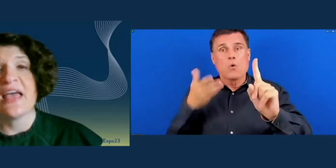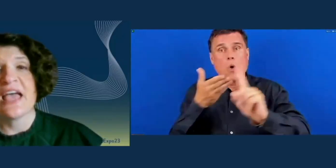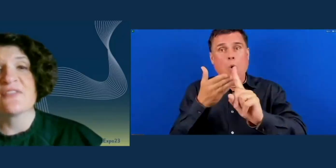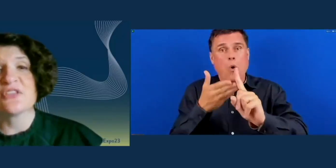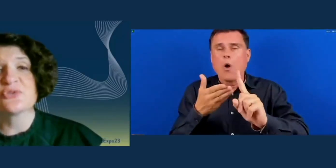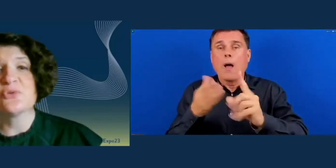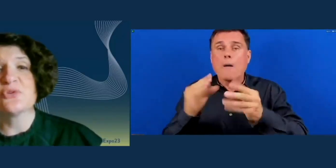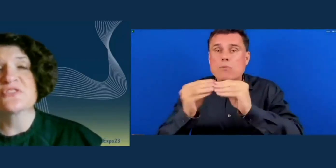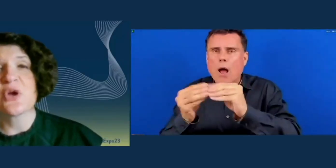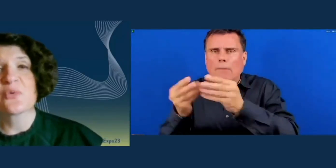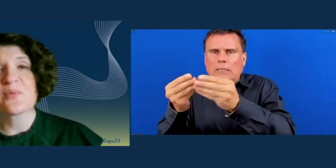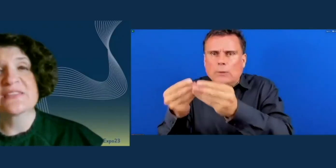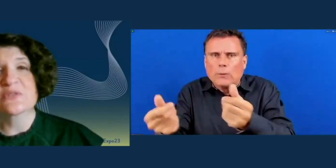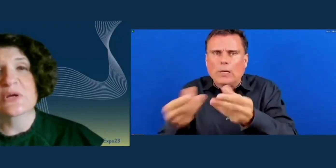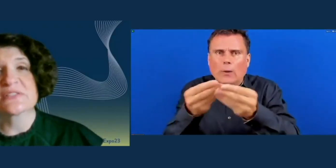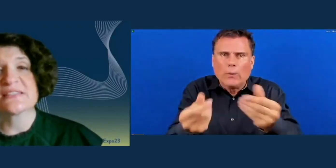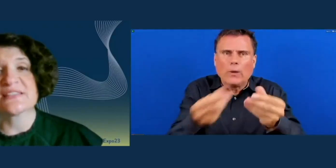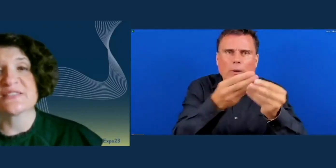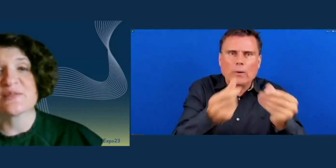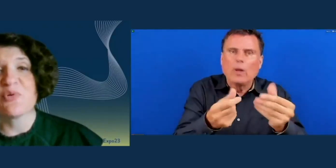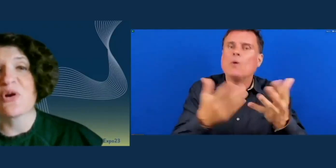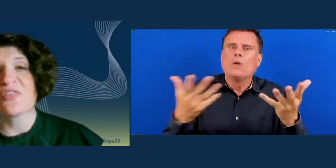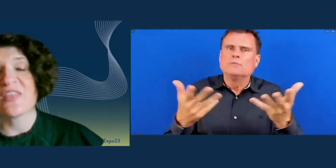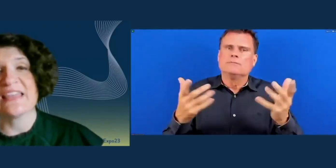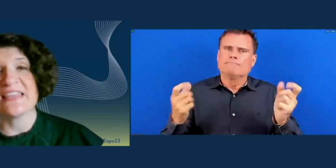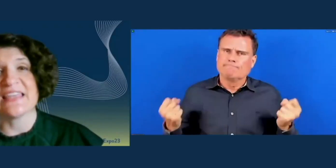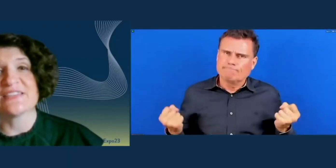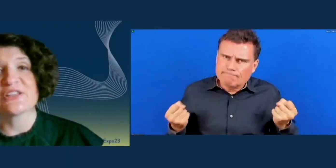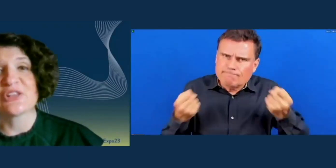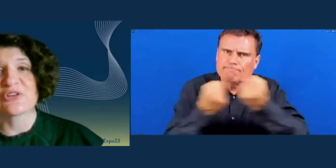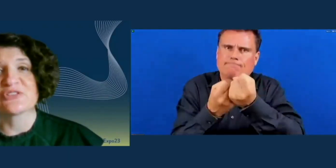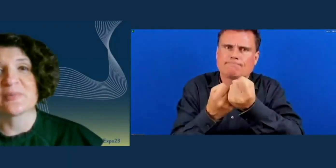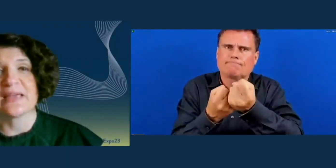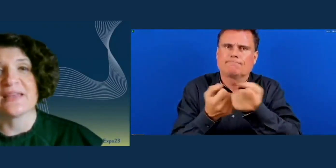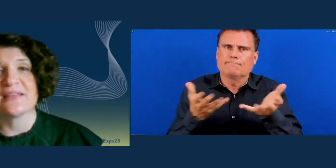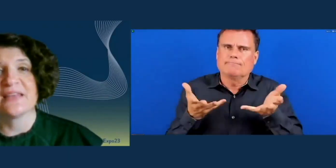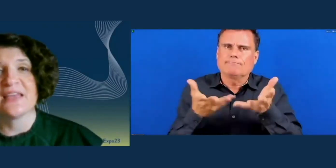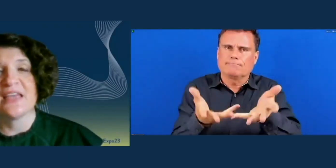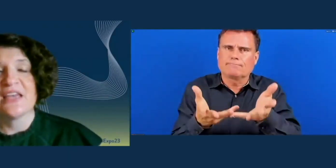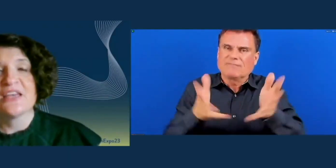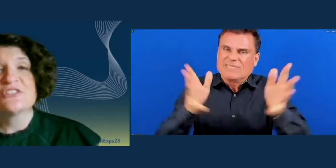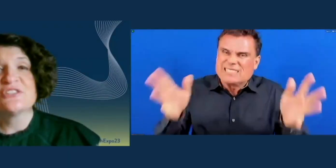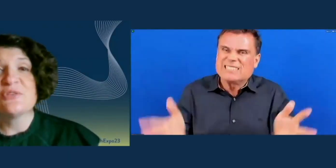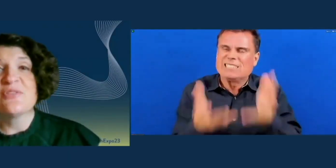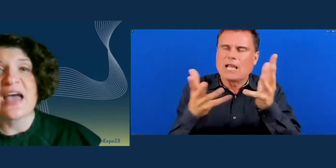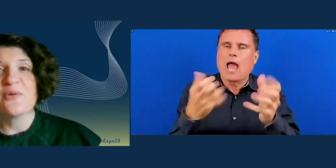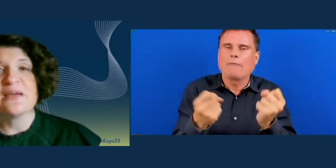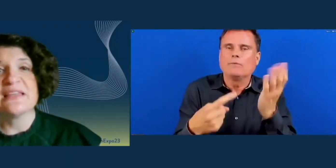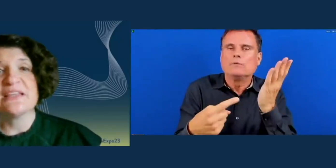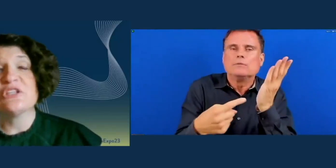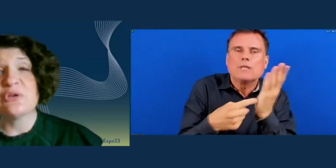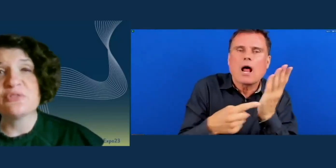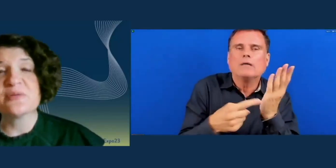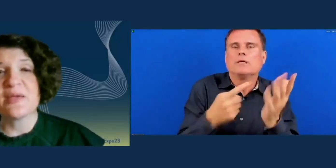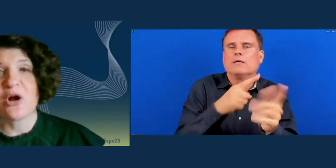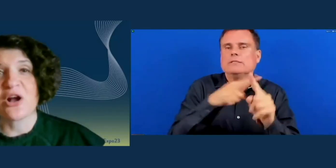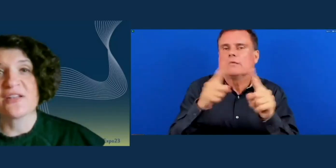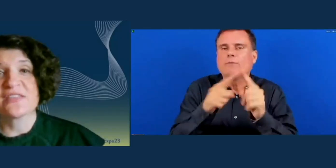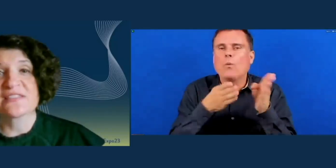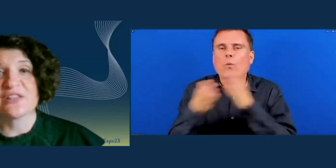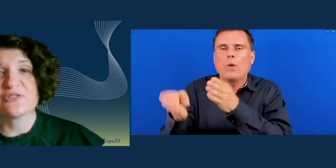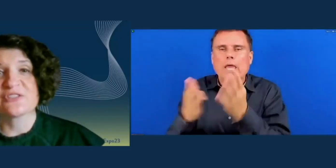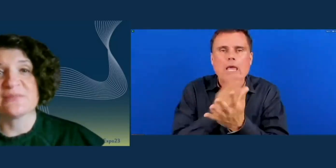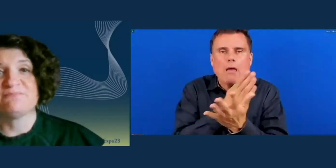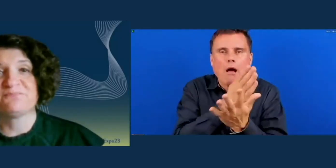children have the tools, resources, and support they need to learn to read. To do that, we need you to be part